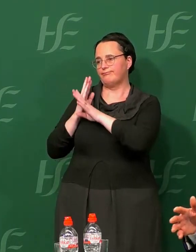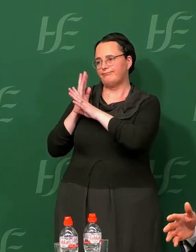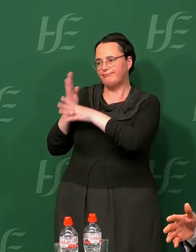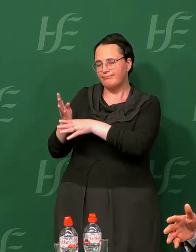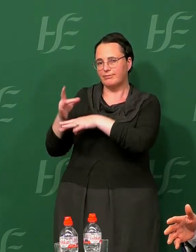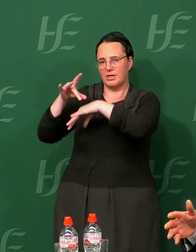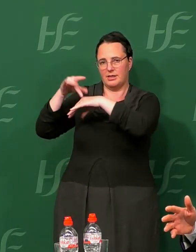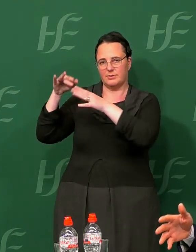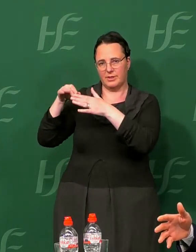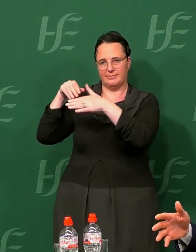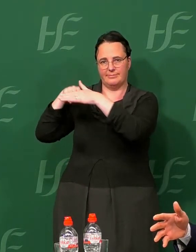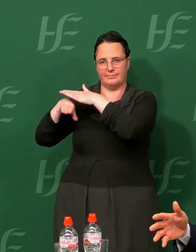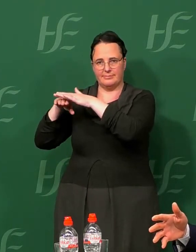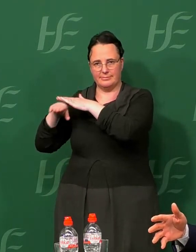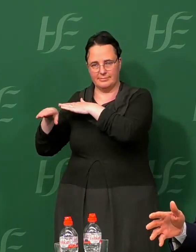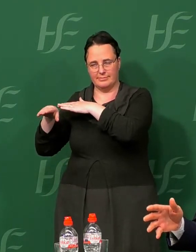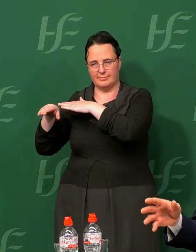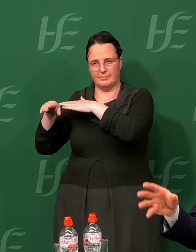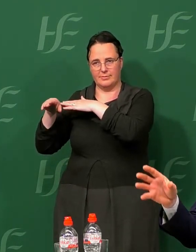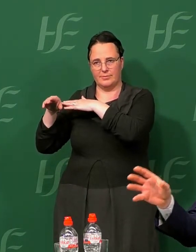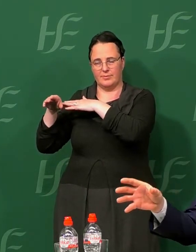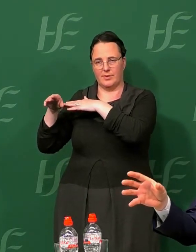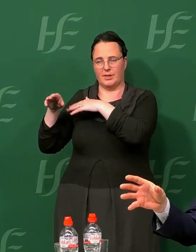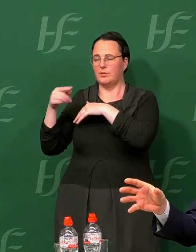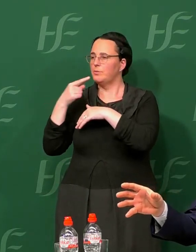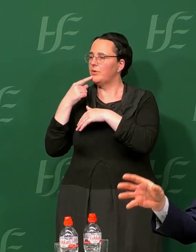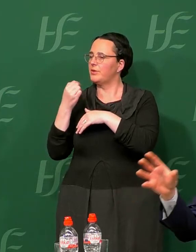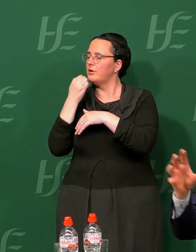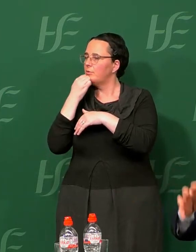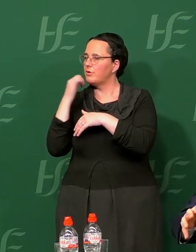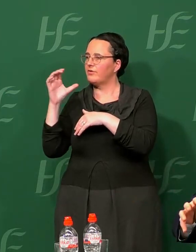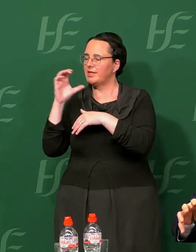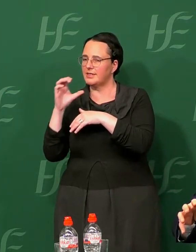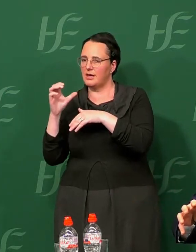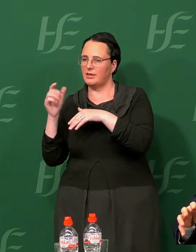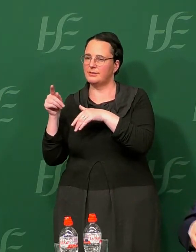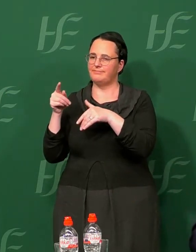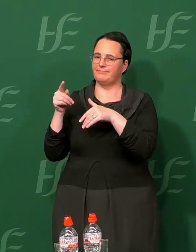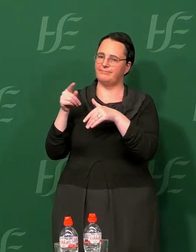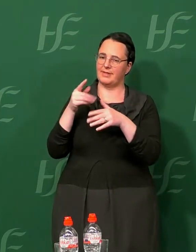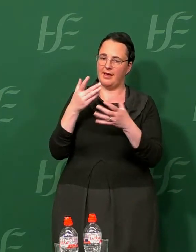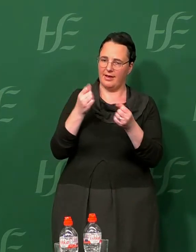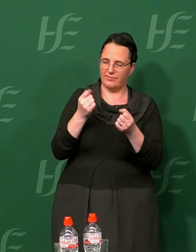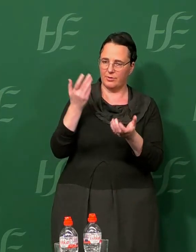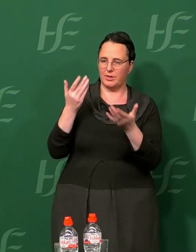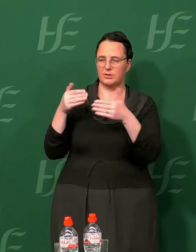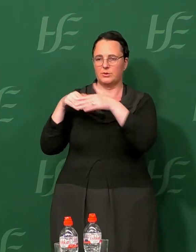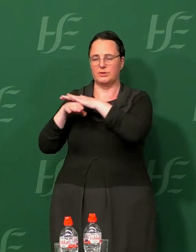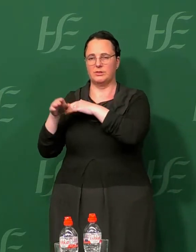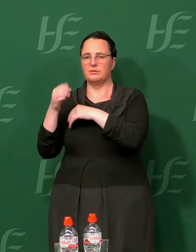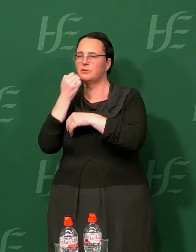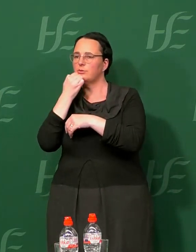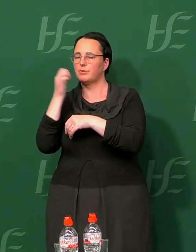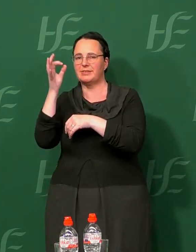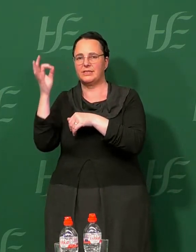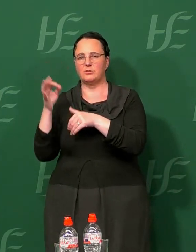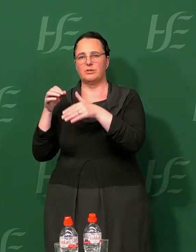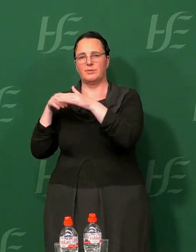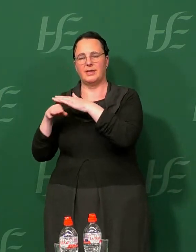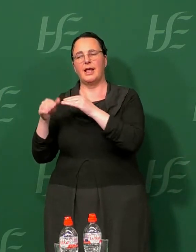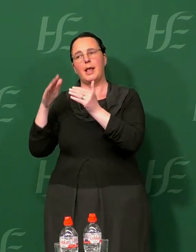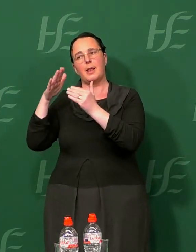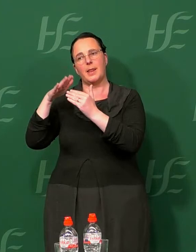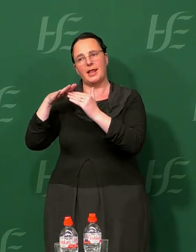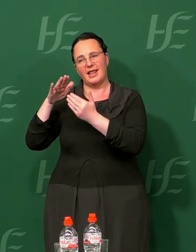some indication that the conversion rate, that is to say the number of cases as they translate into hospitalisation, is a lower rate than we've seen for Delta.